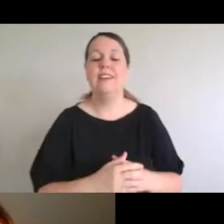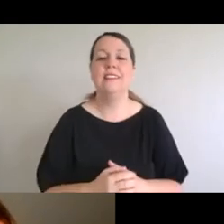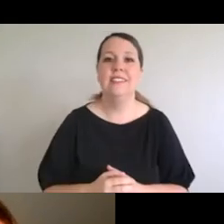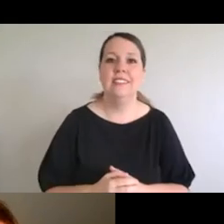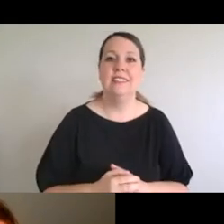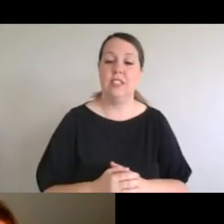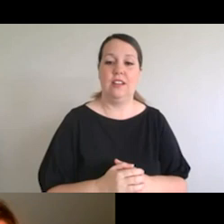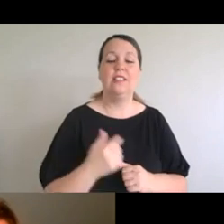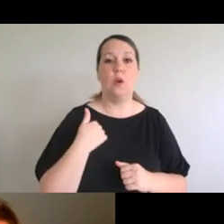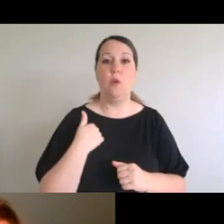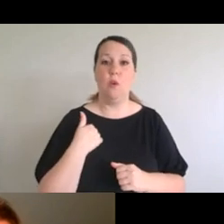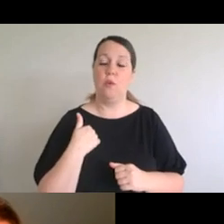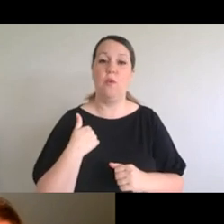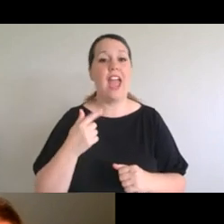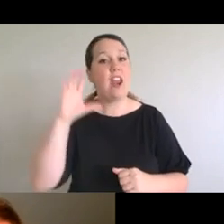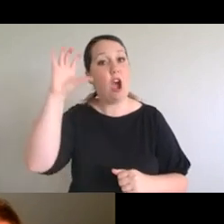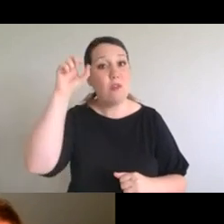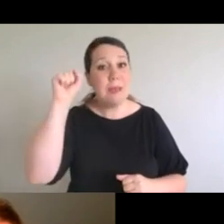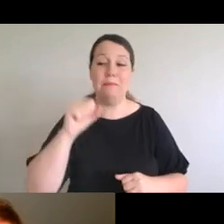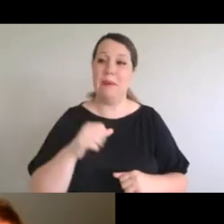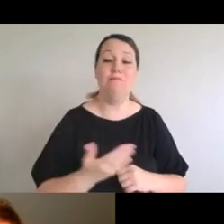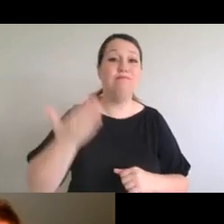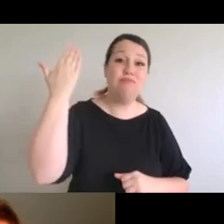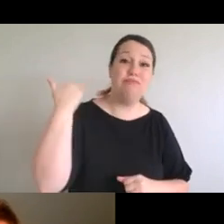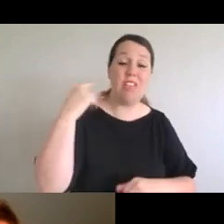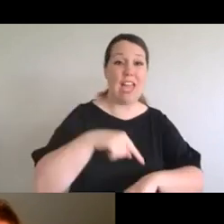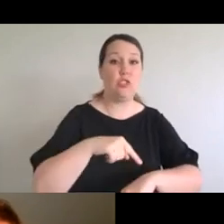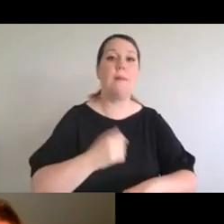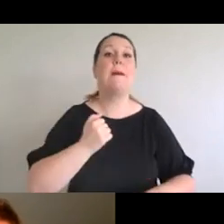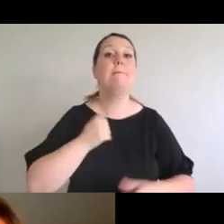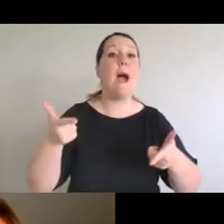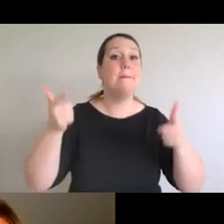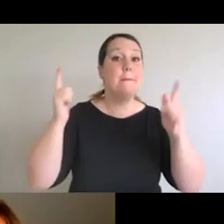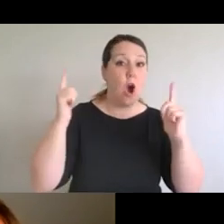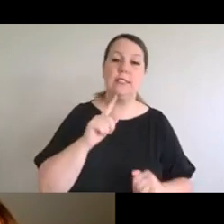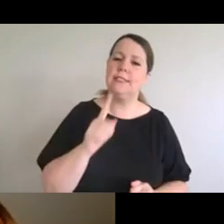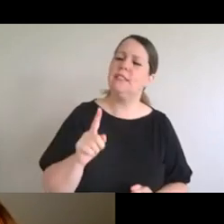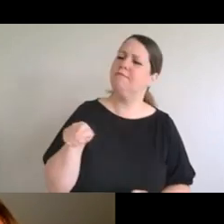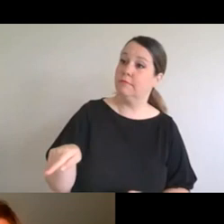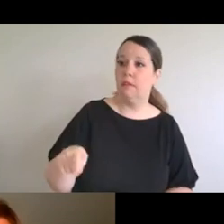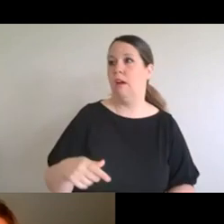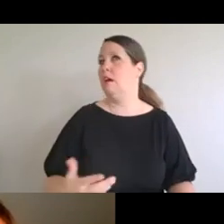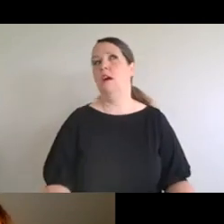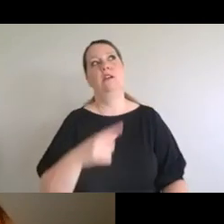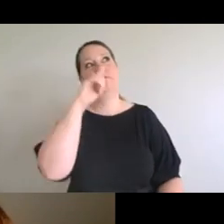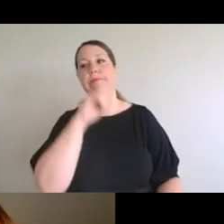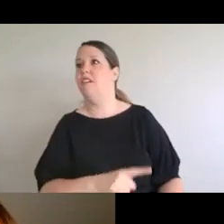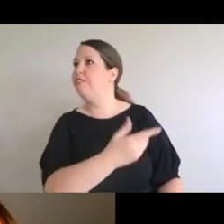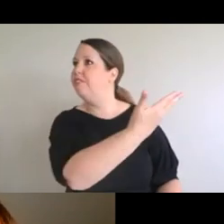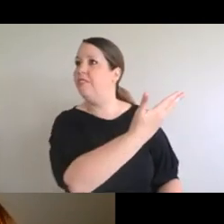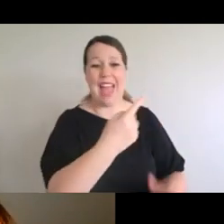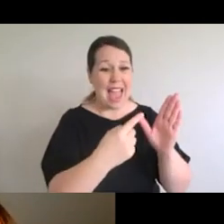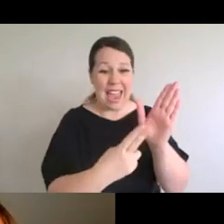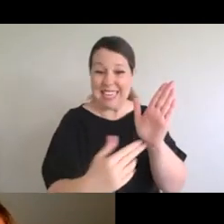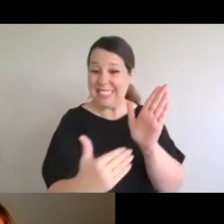was working there. And I remember my boss back then saying, "You won't believe it. This ANZ branch